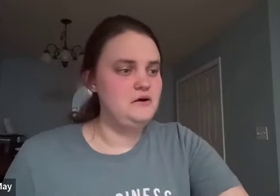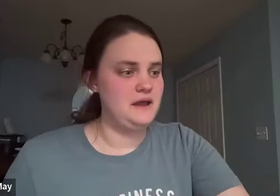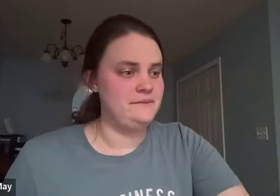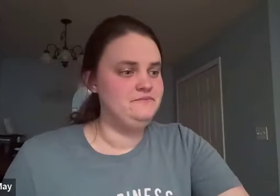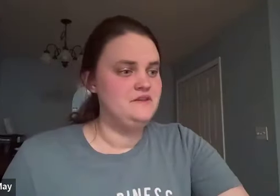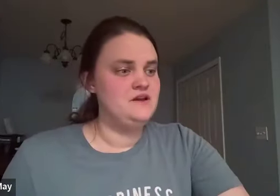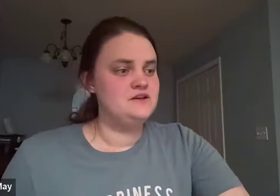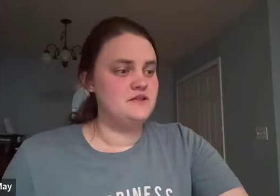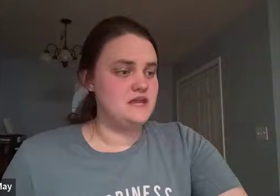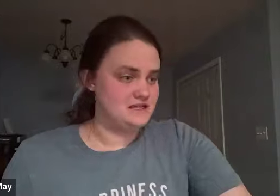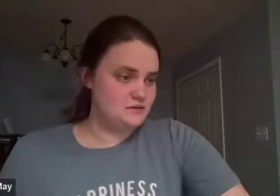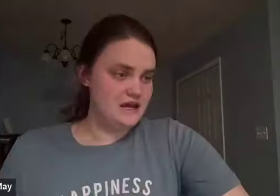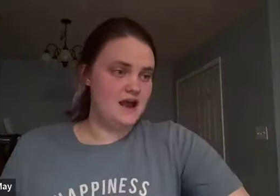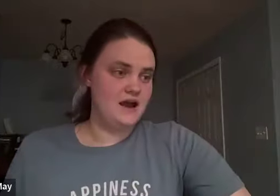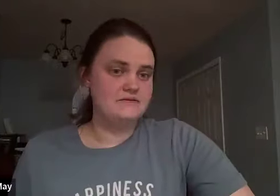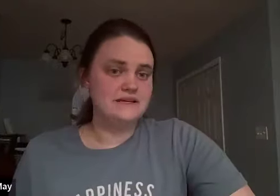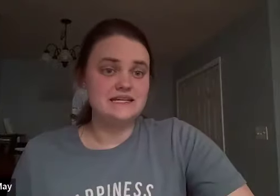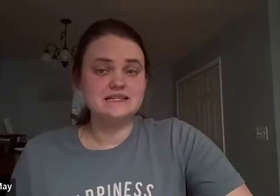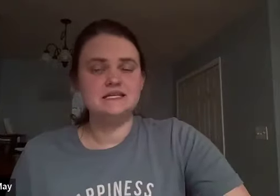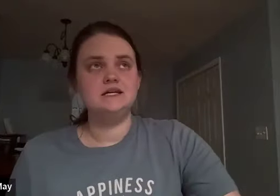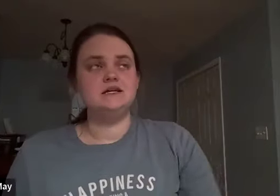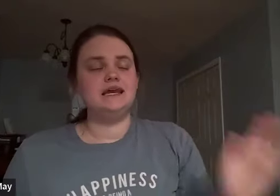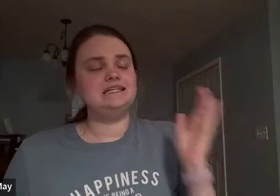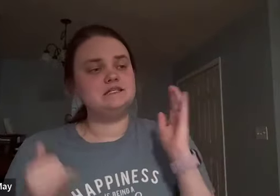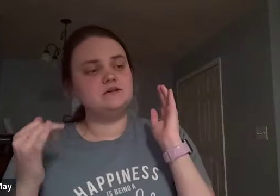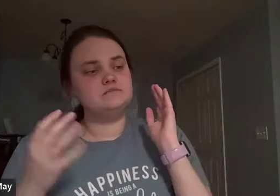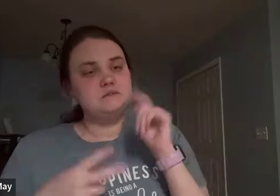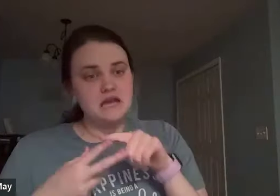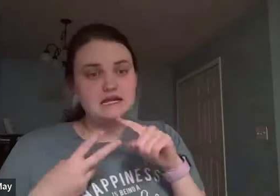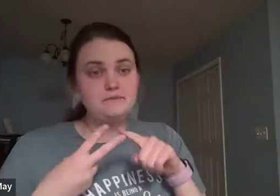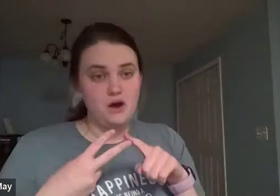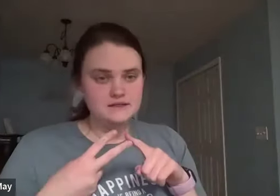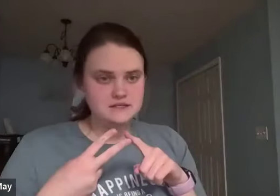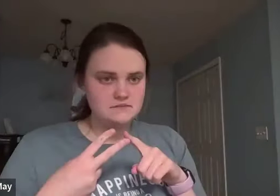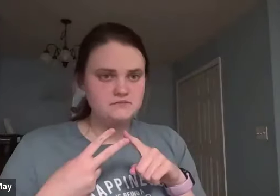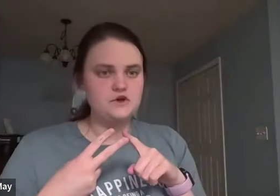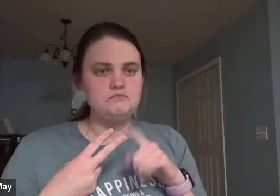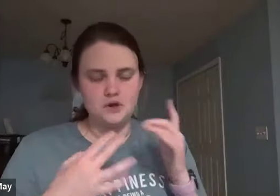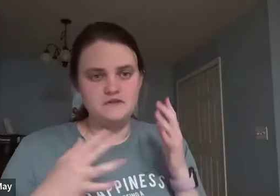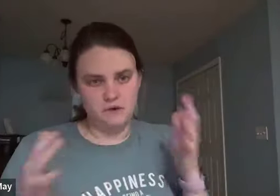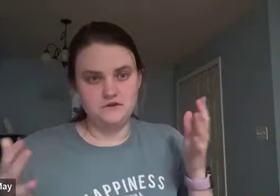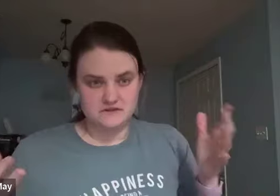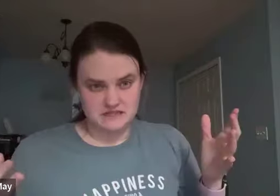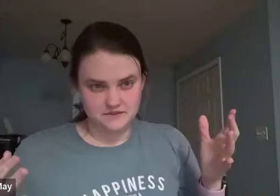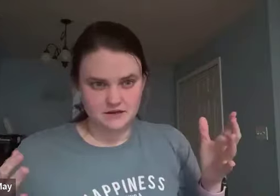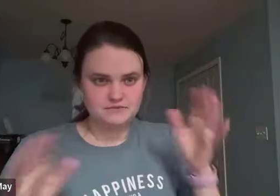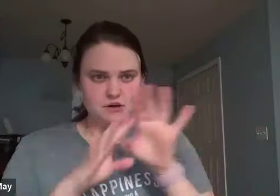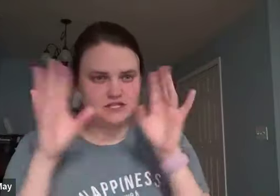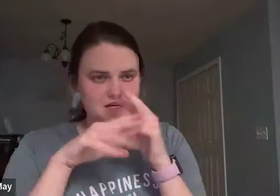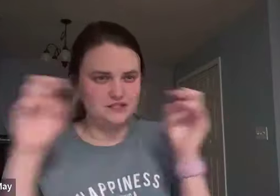Okay, so the next one I have is, it's spaghetti and pasta. They both use the same sign. So I just kind of do